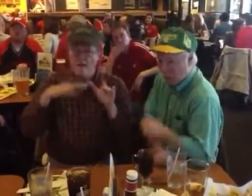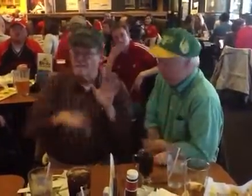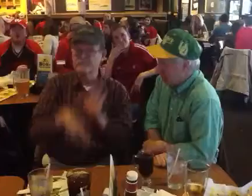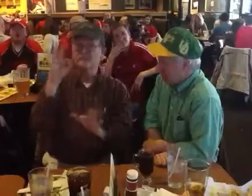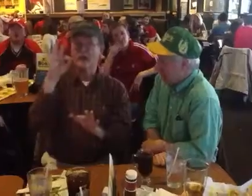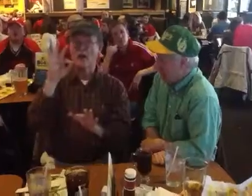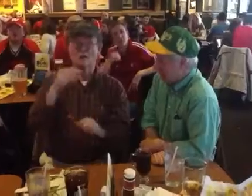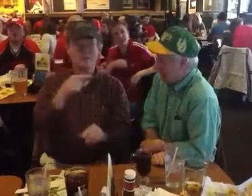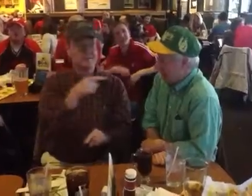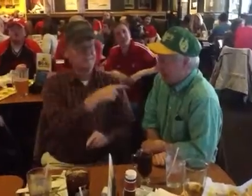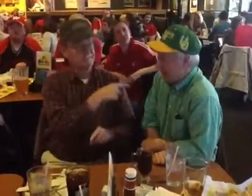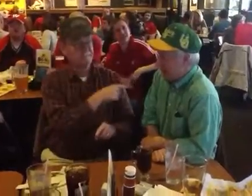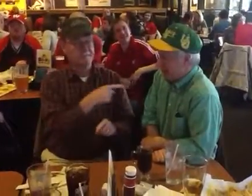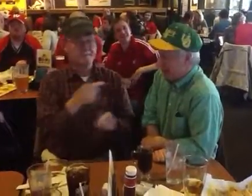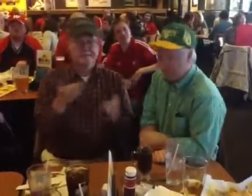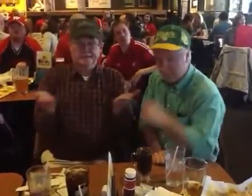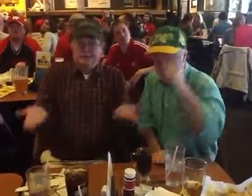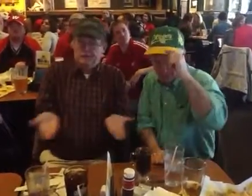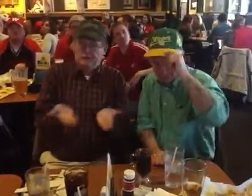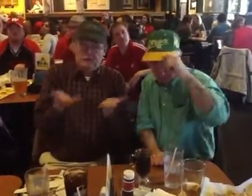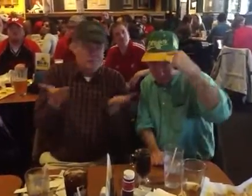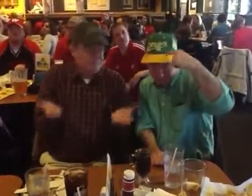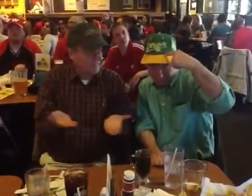Happy New Year!